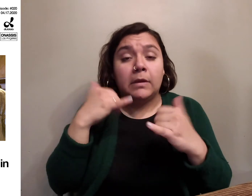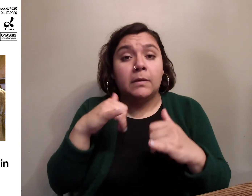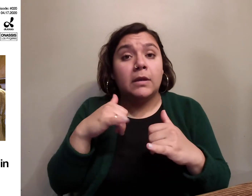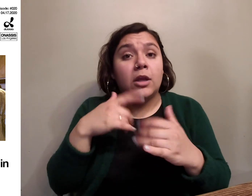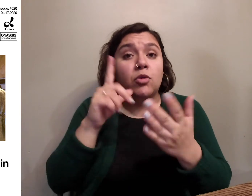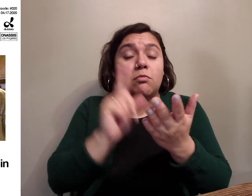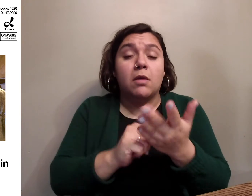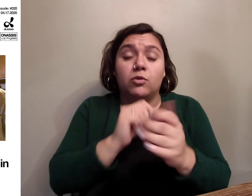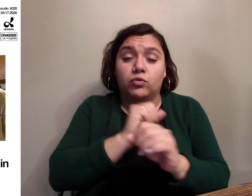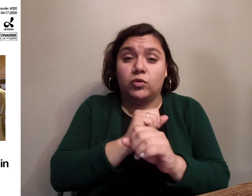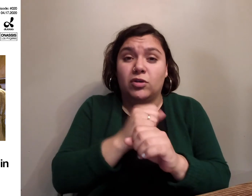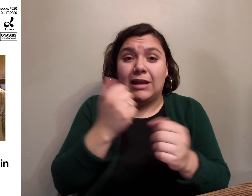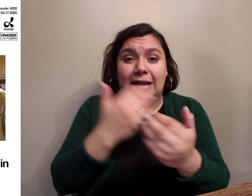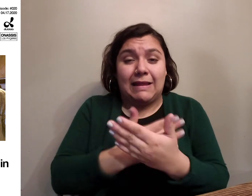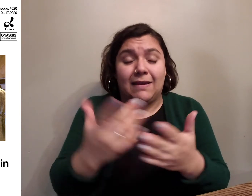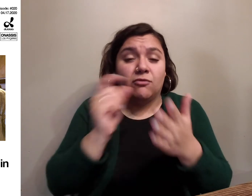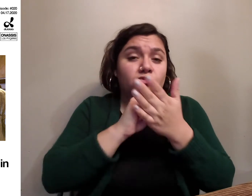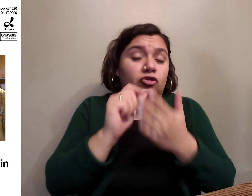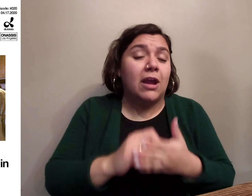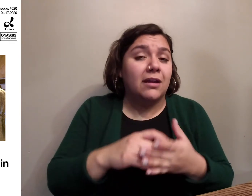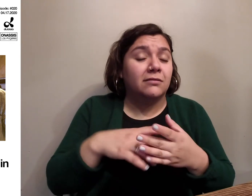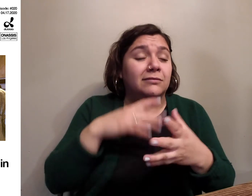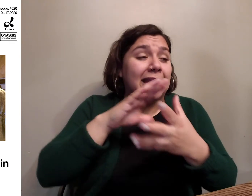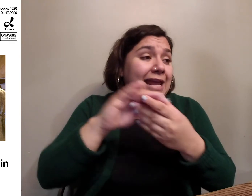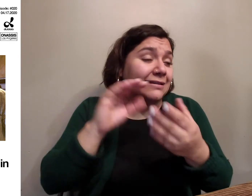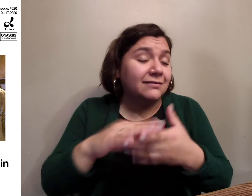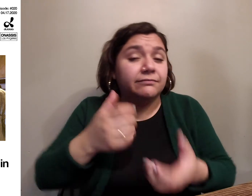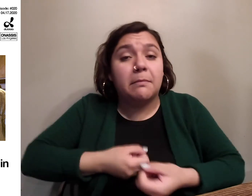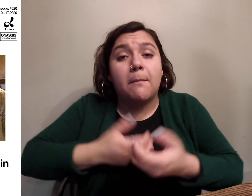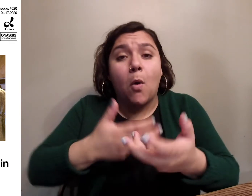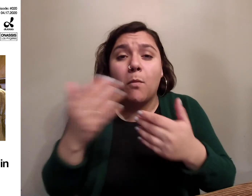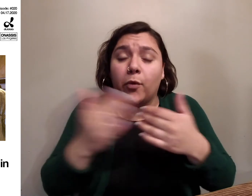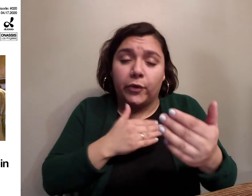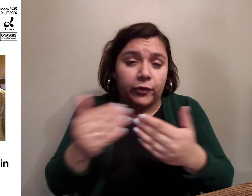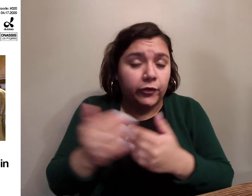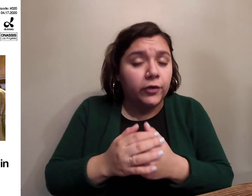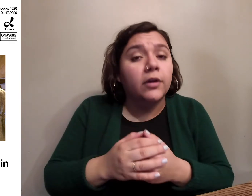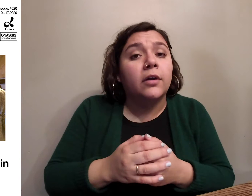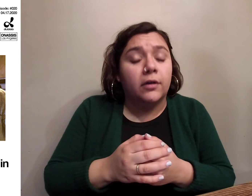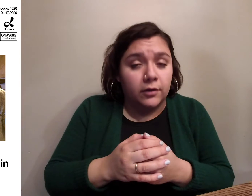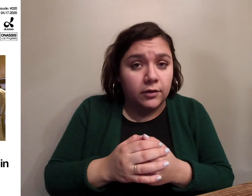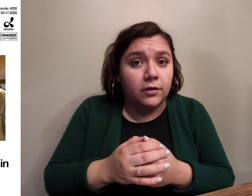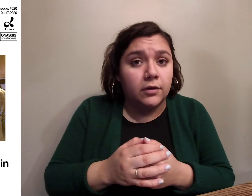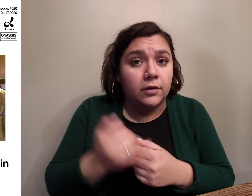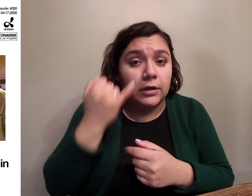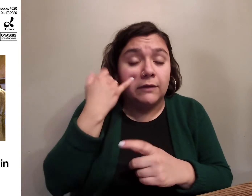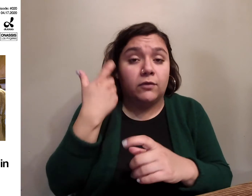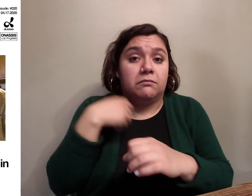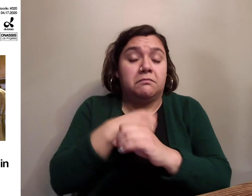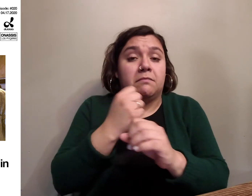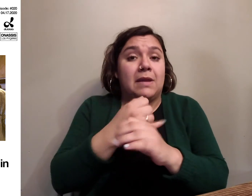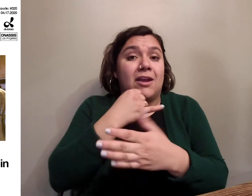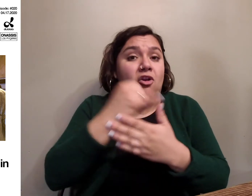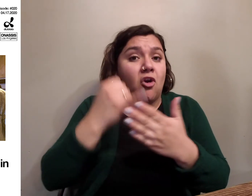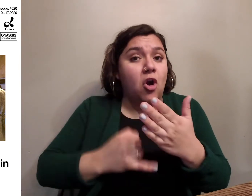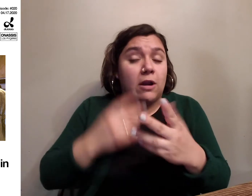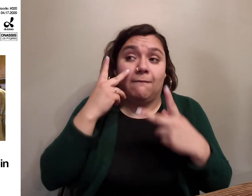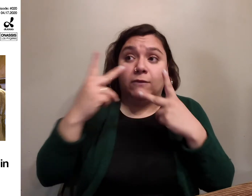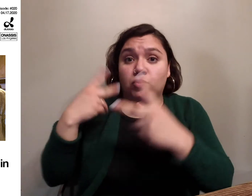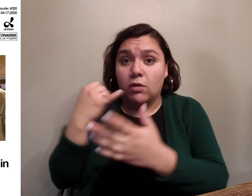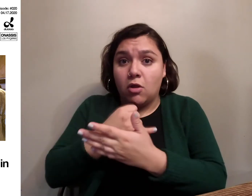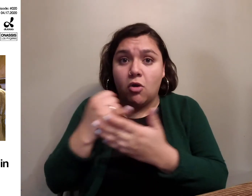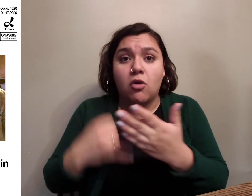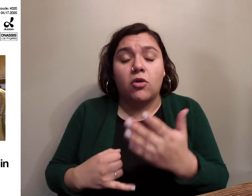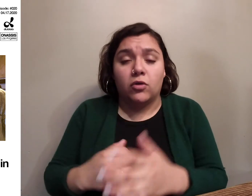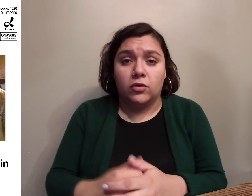essay, a story, a poem, or let's say make a piece of artwork, visual art after this experience, even